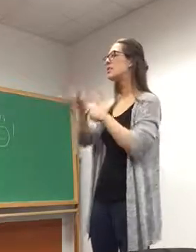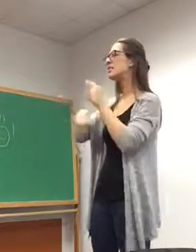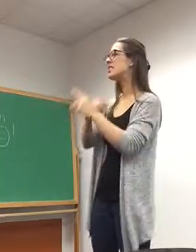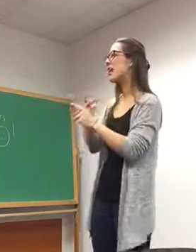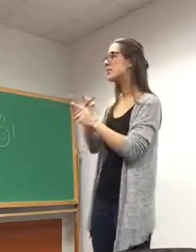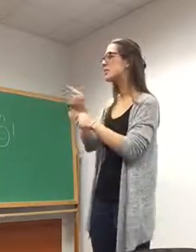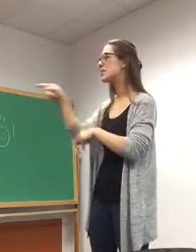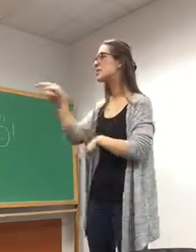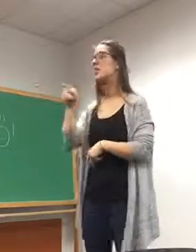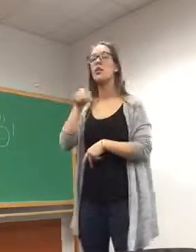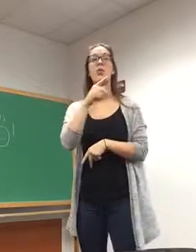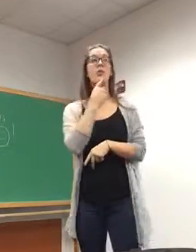cells do for you, Kama?